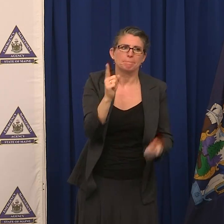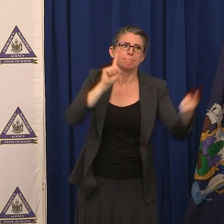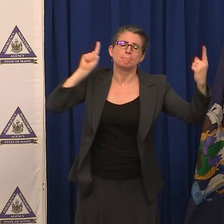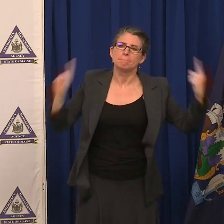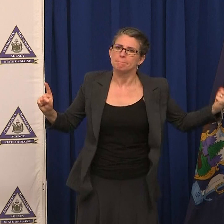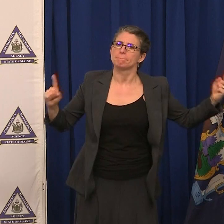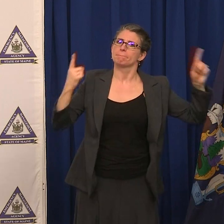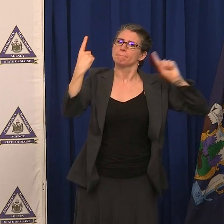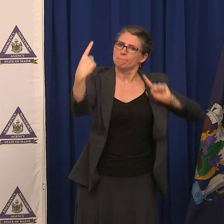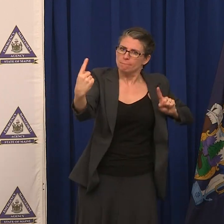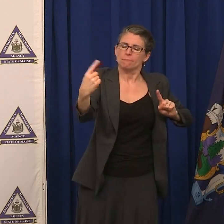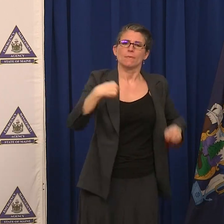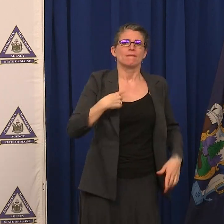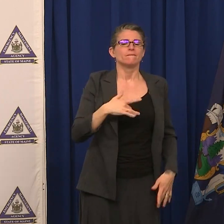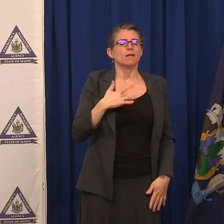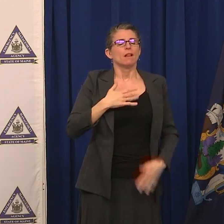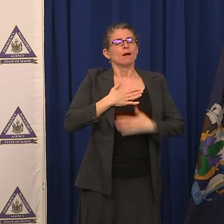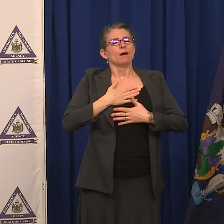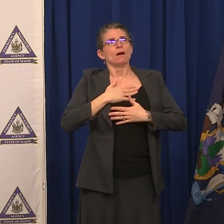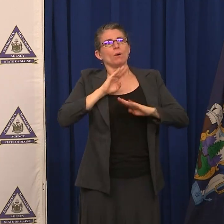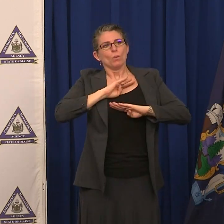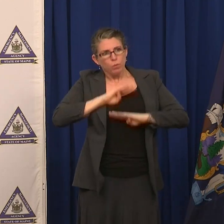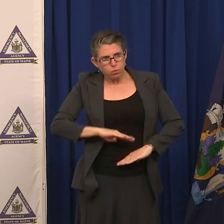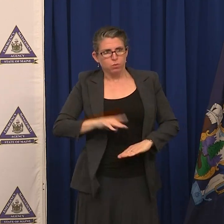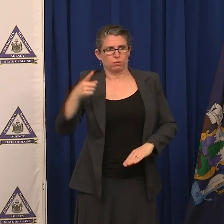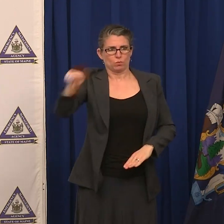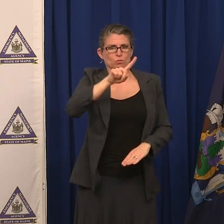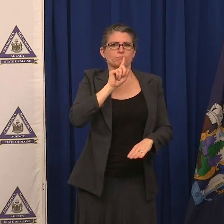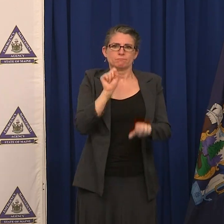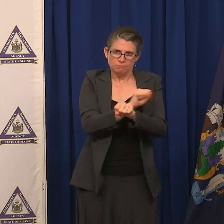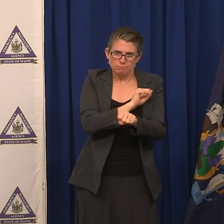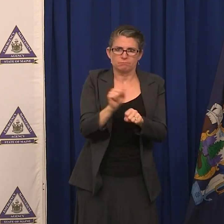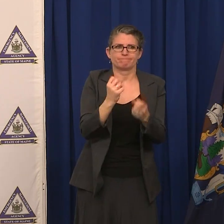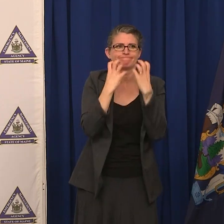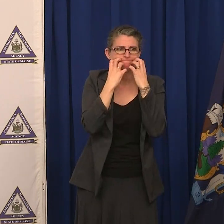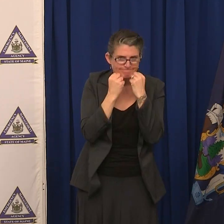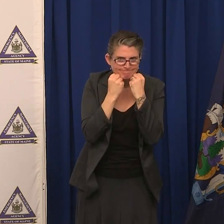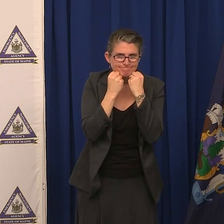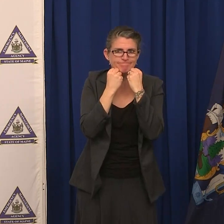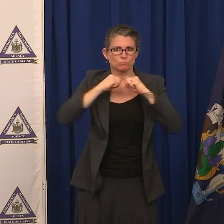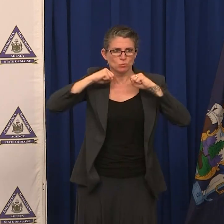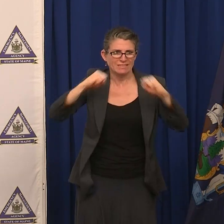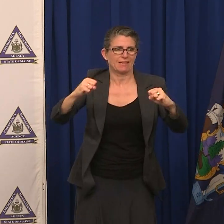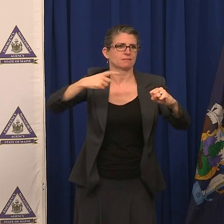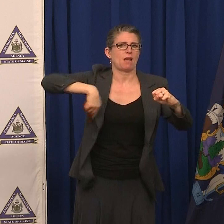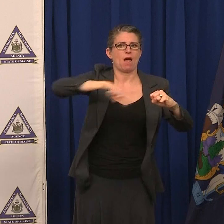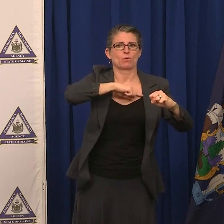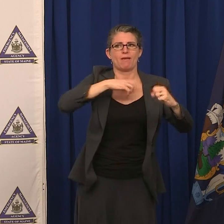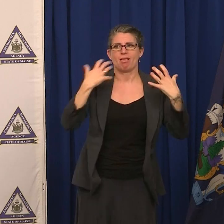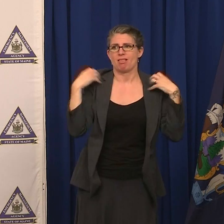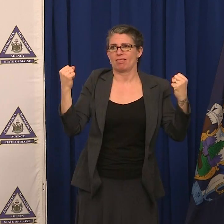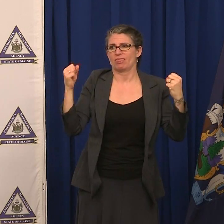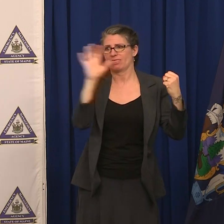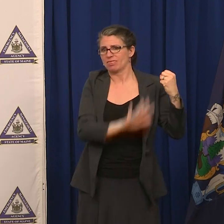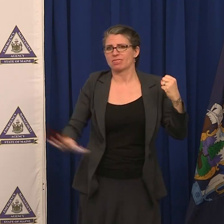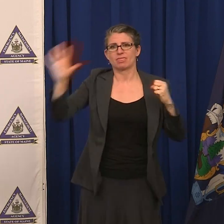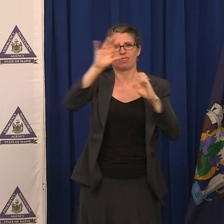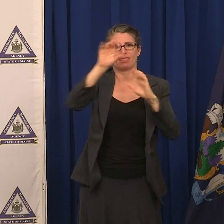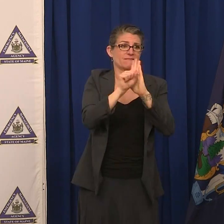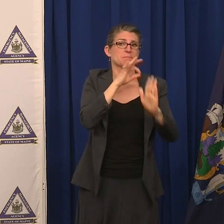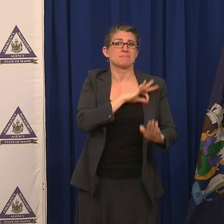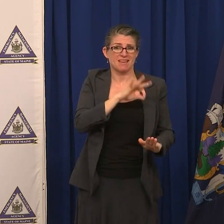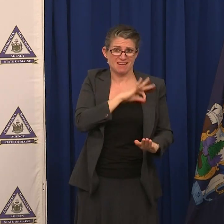the actions that any of us take today could impact the health of everyone in the community